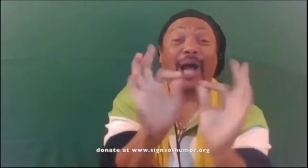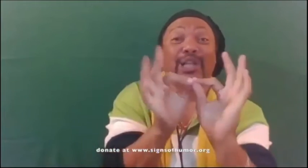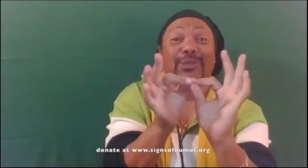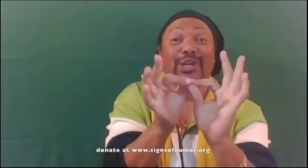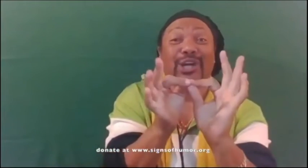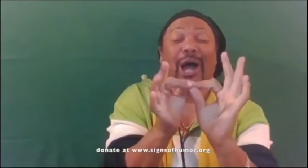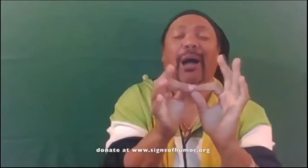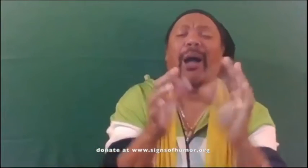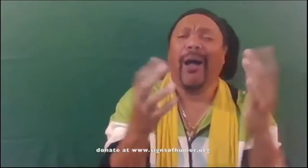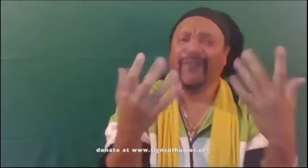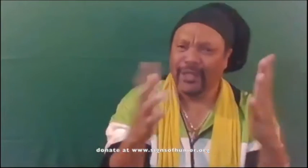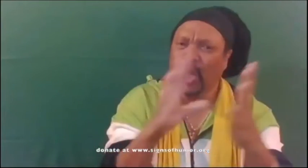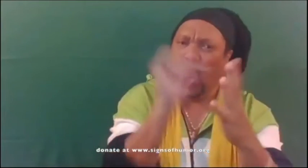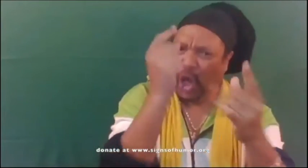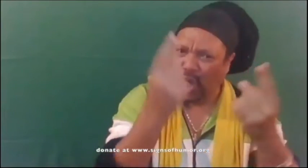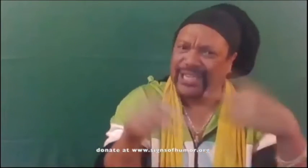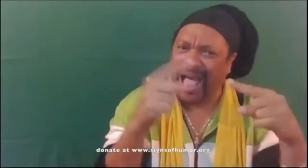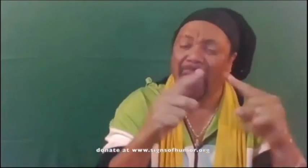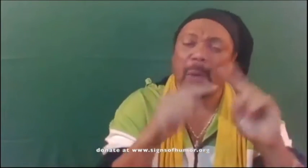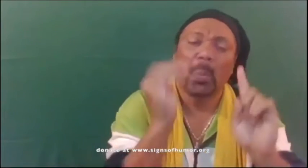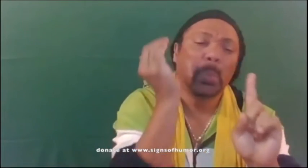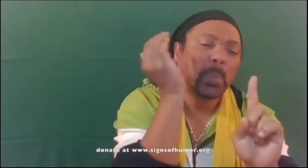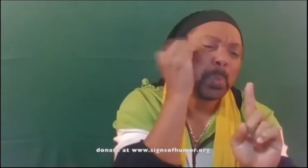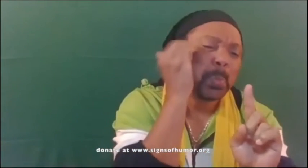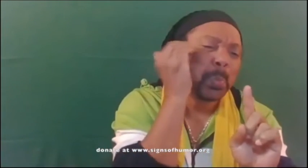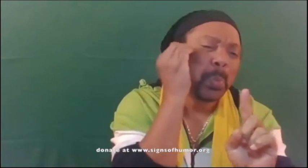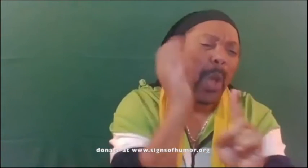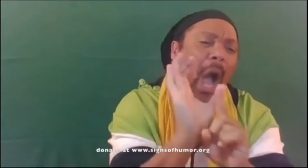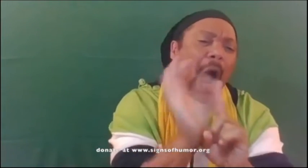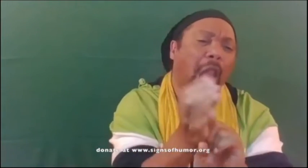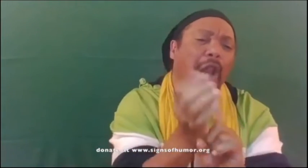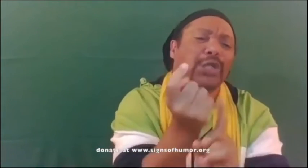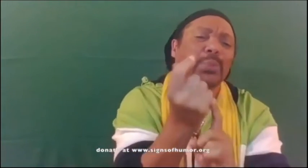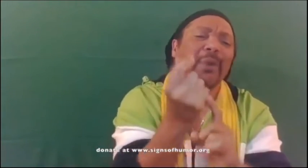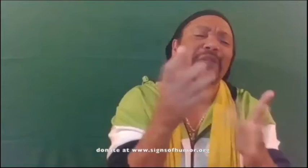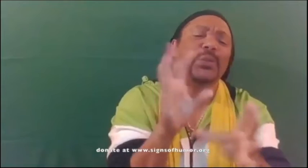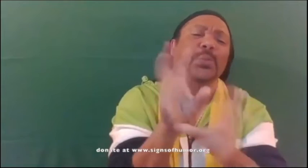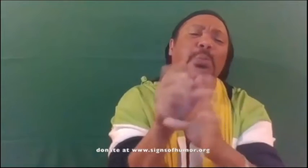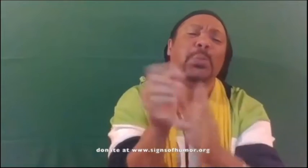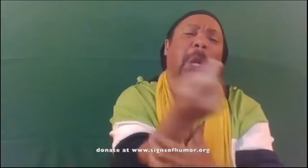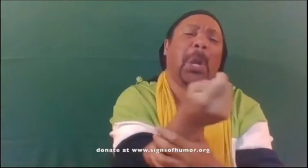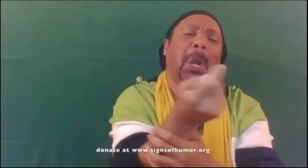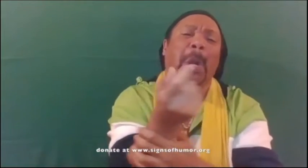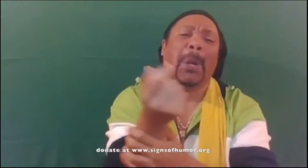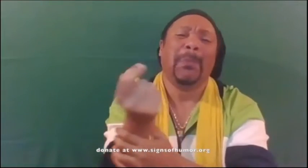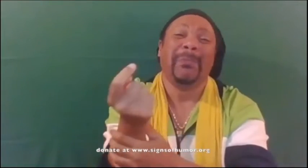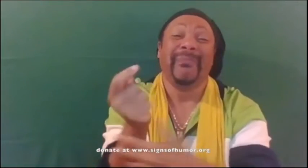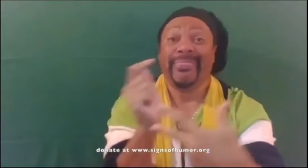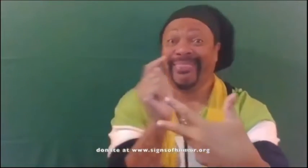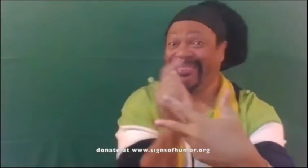program, The other kind of interpreter, you have interpreters, of course, who know sign very well. They got some cultural competency. They've been here and